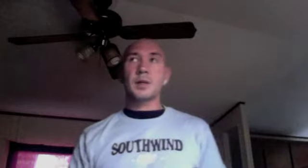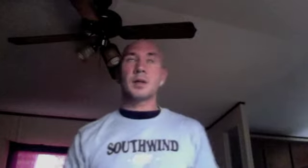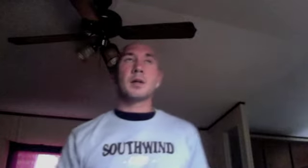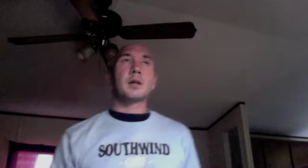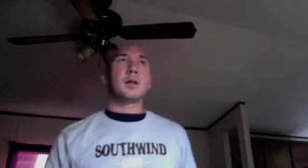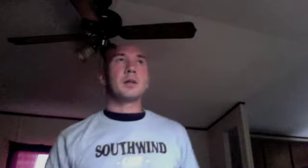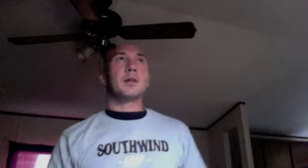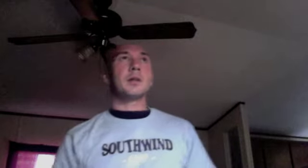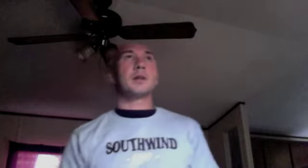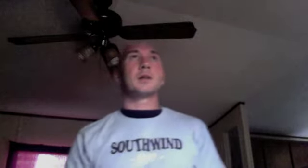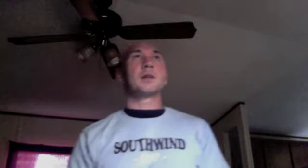Then,